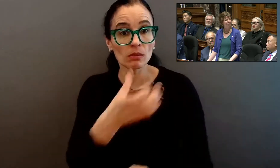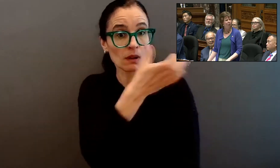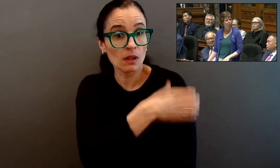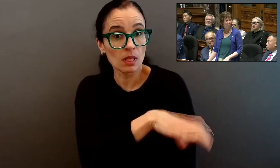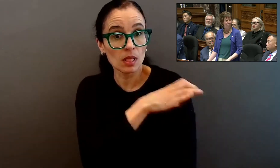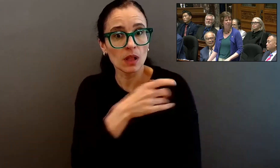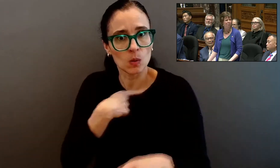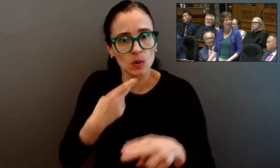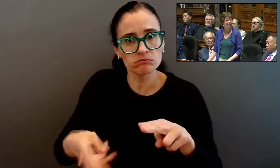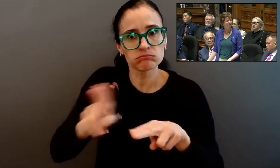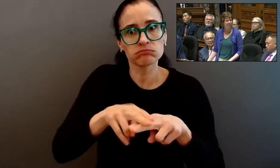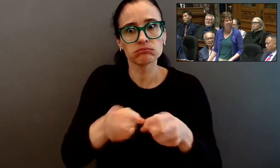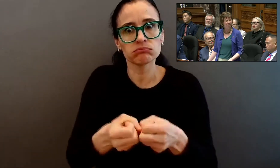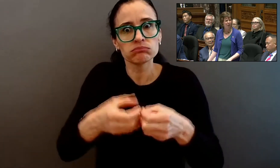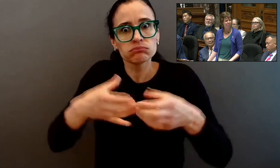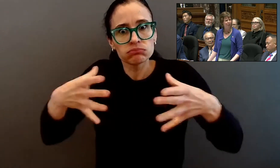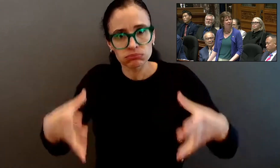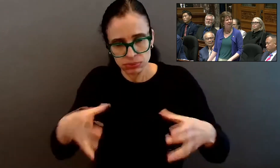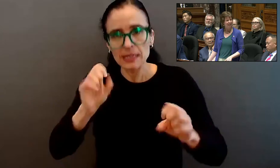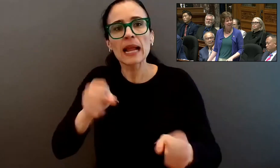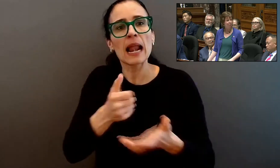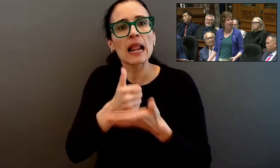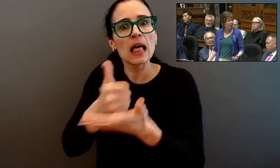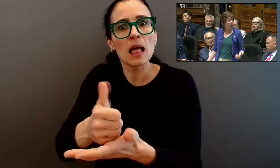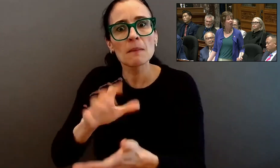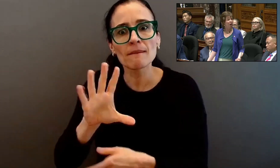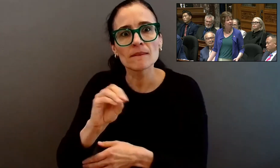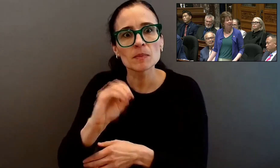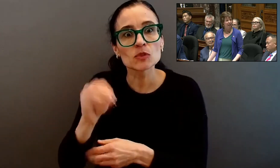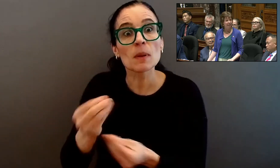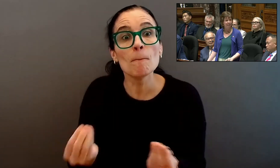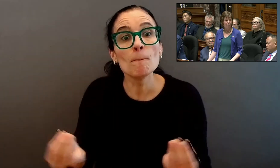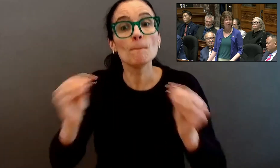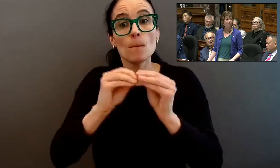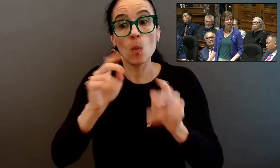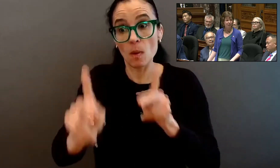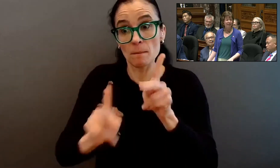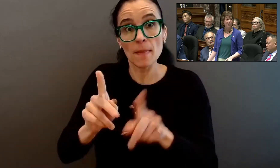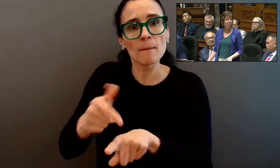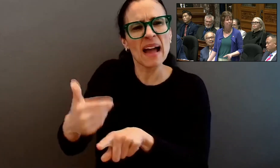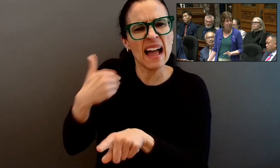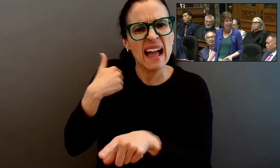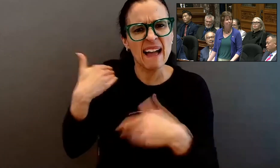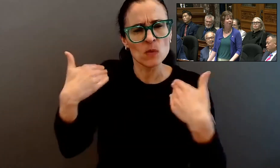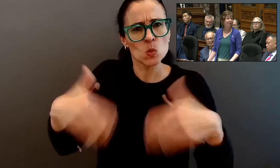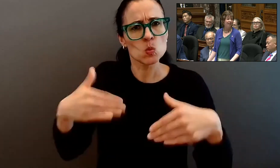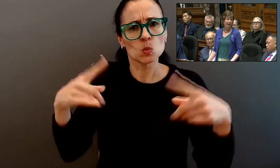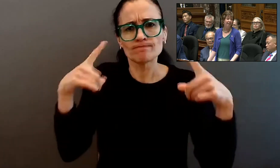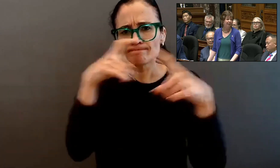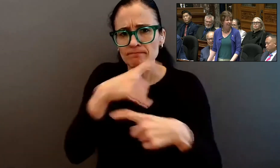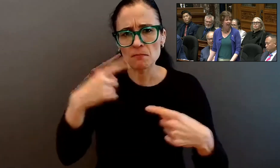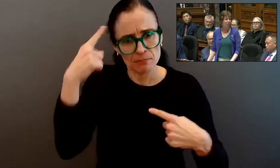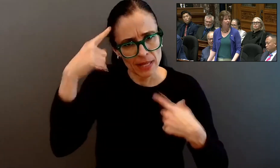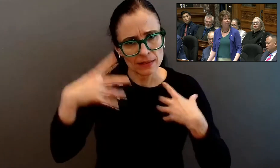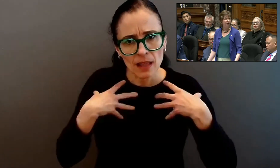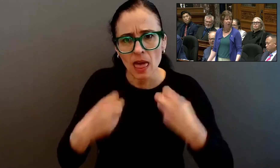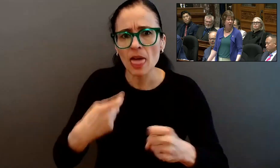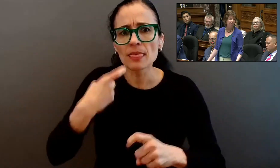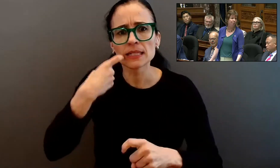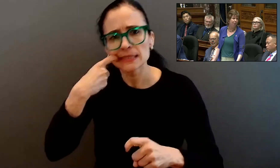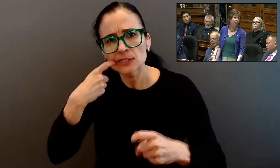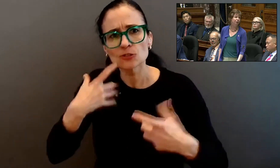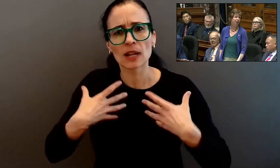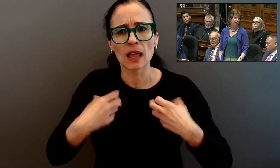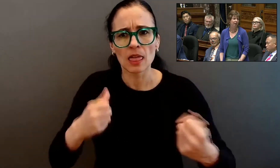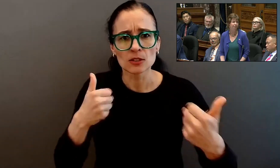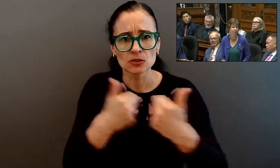And that's what the debate in this chamber is about on our side. It's about investing in people and getting outcomes that